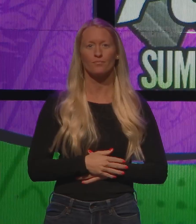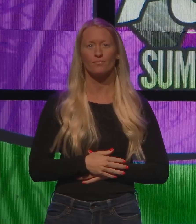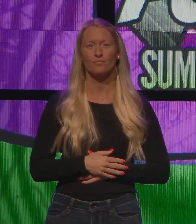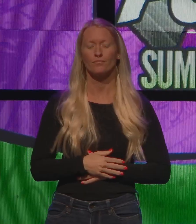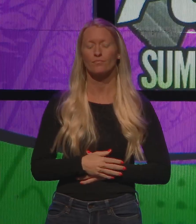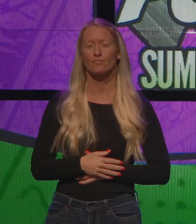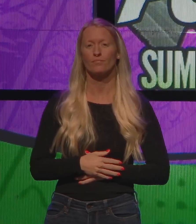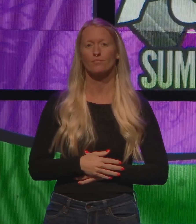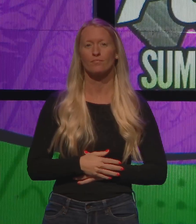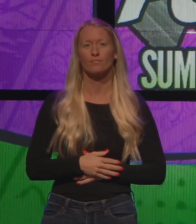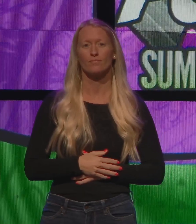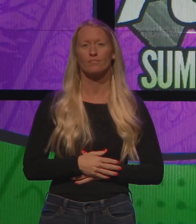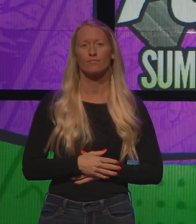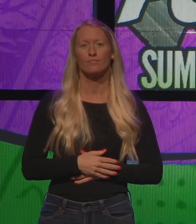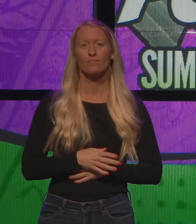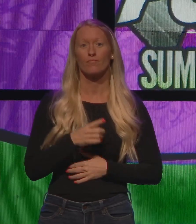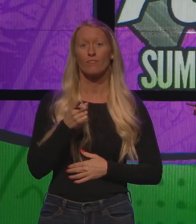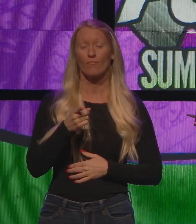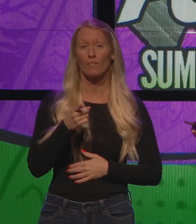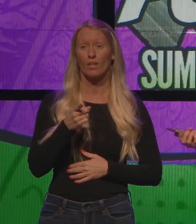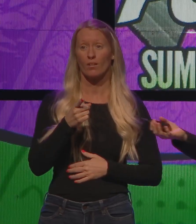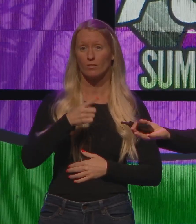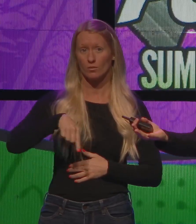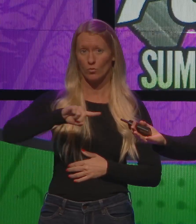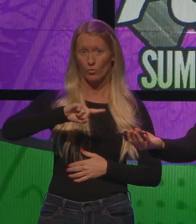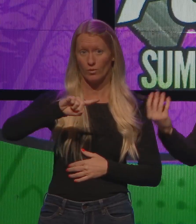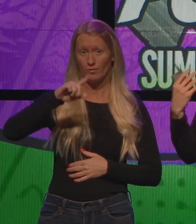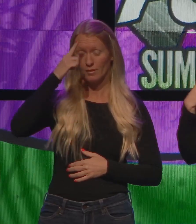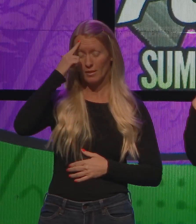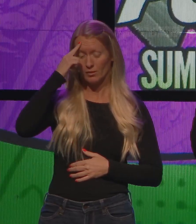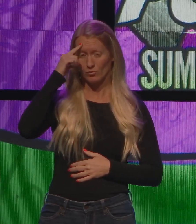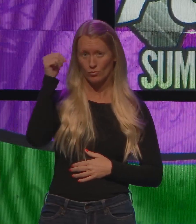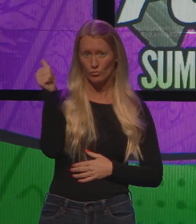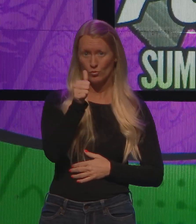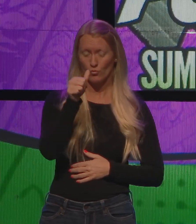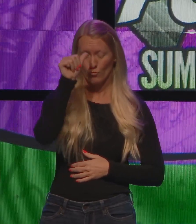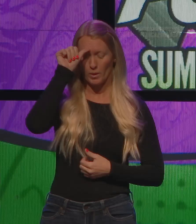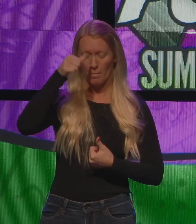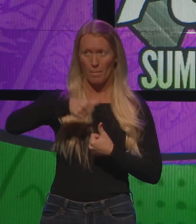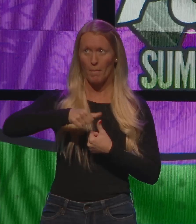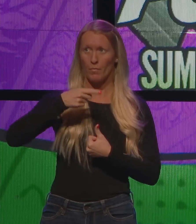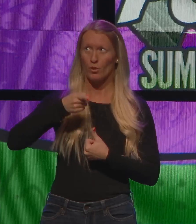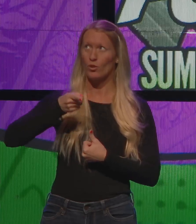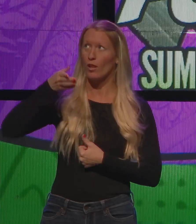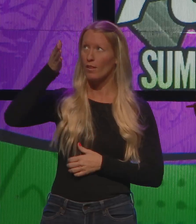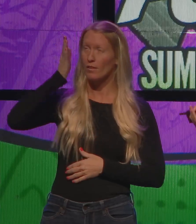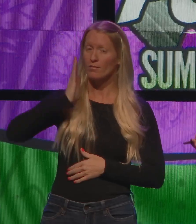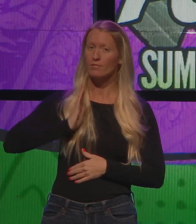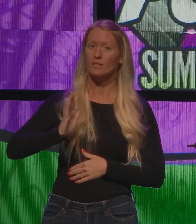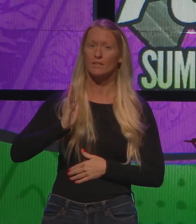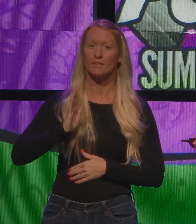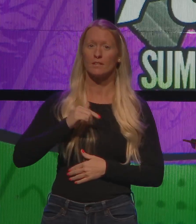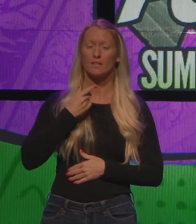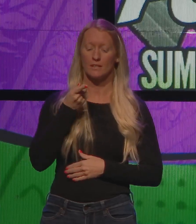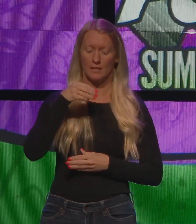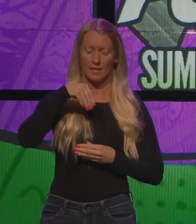I think that it is up to us to remember the divinity that is within us. I think that we